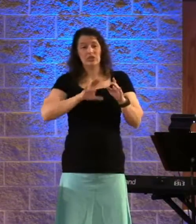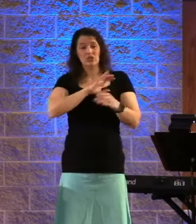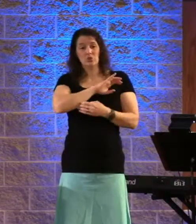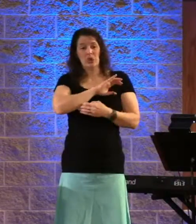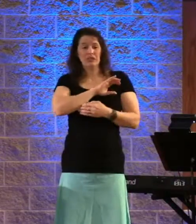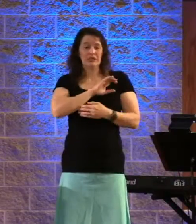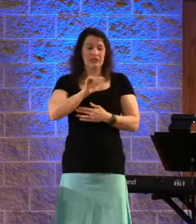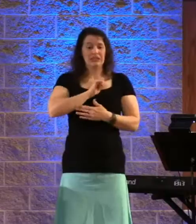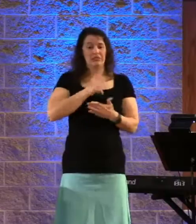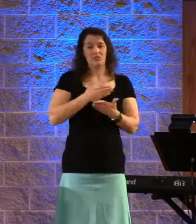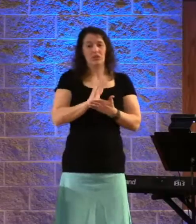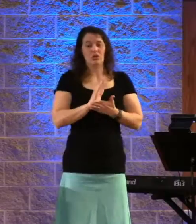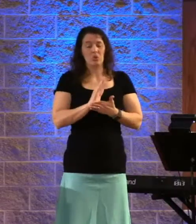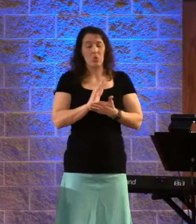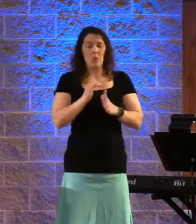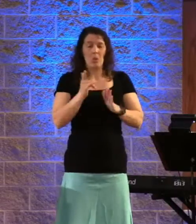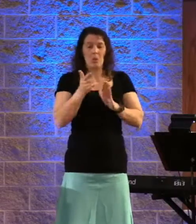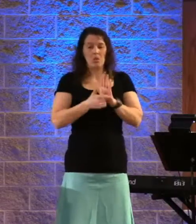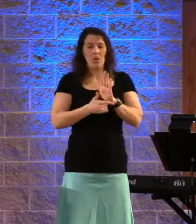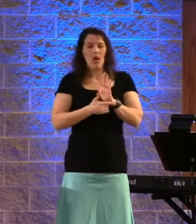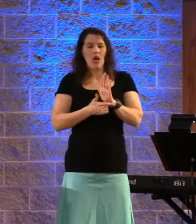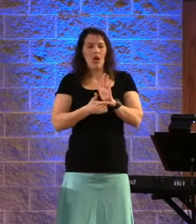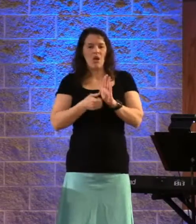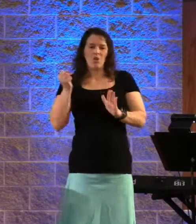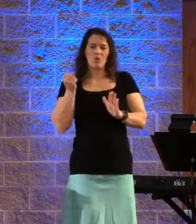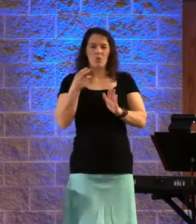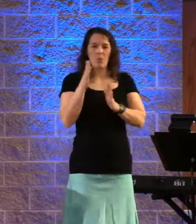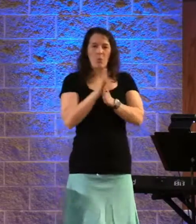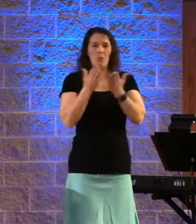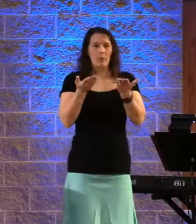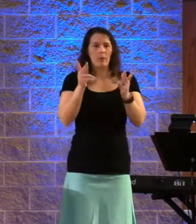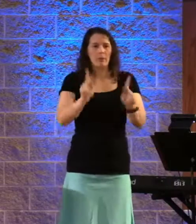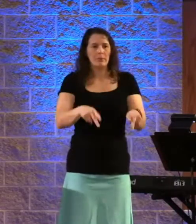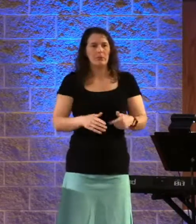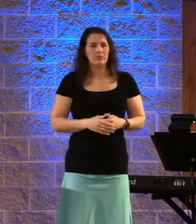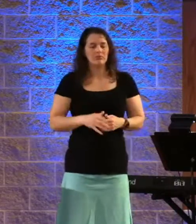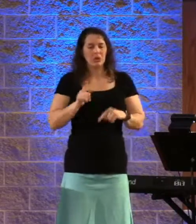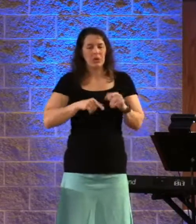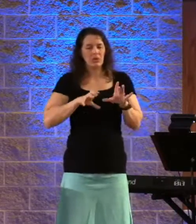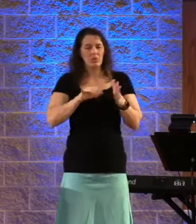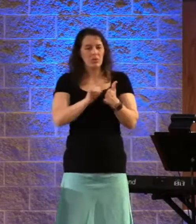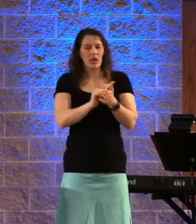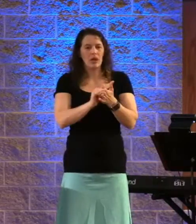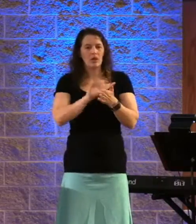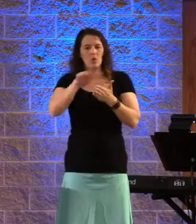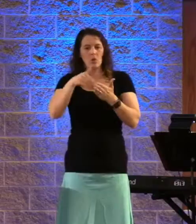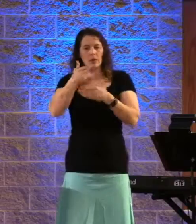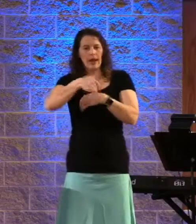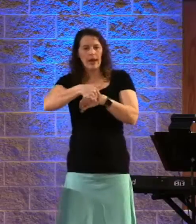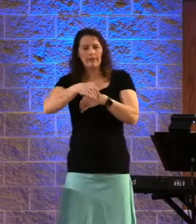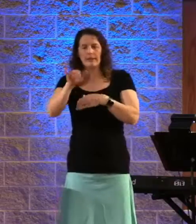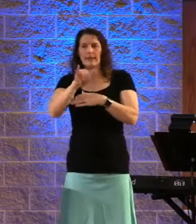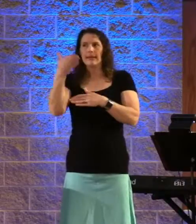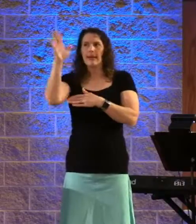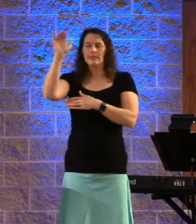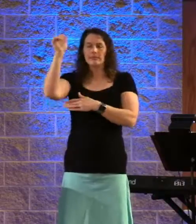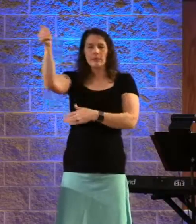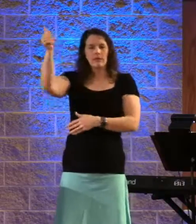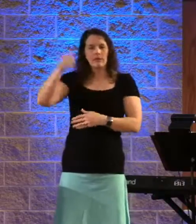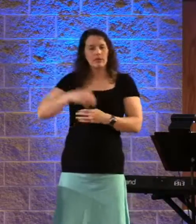by law where we're throwing the book at people. We just can't do that. The whole time, the people of God, like God